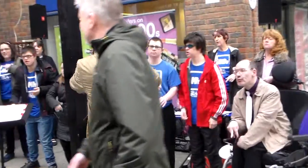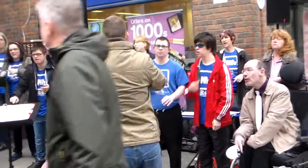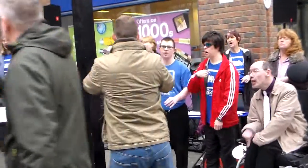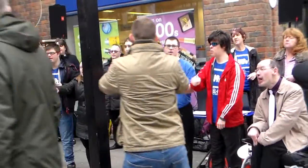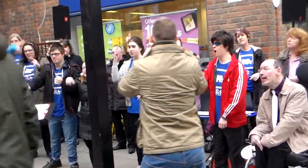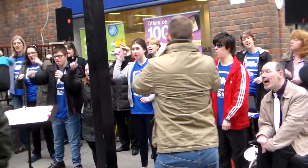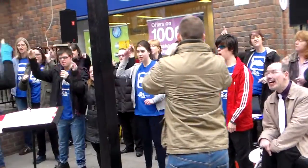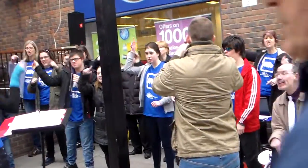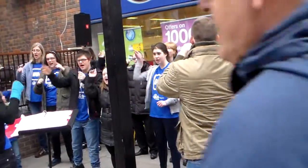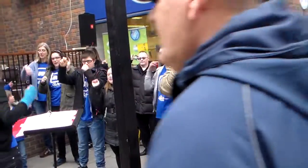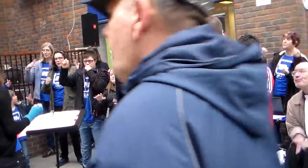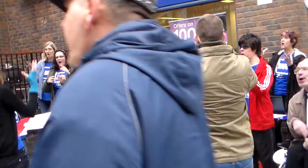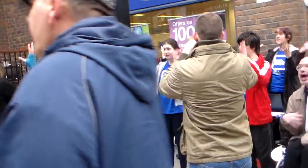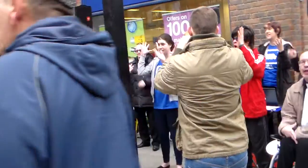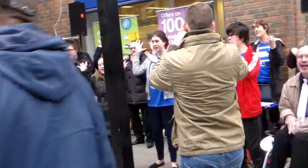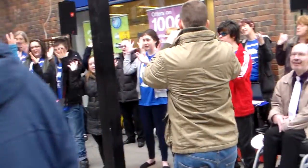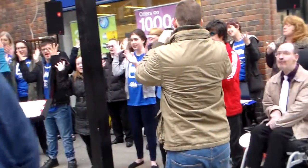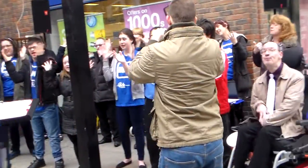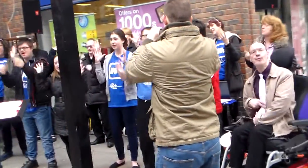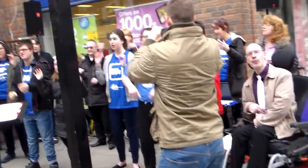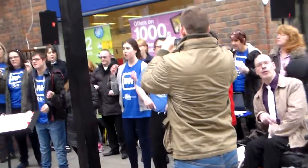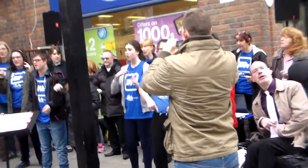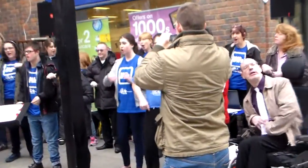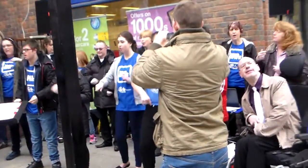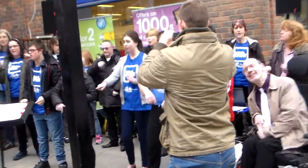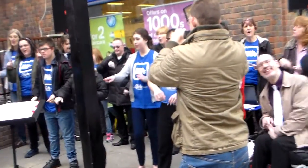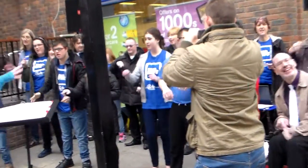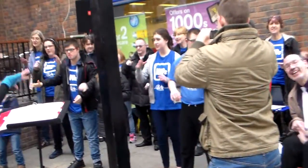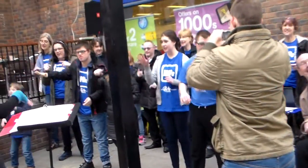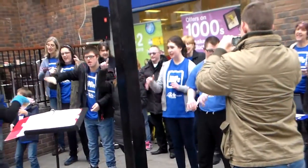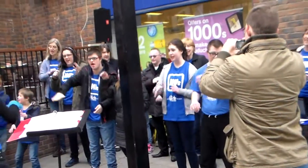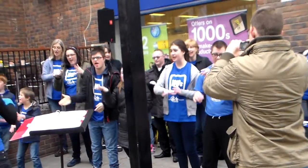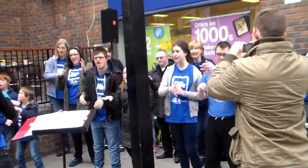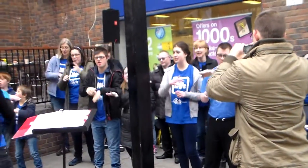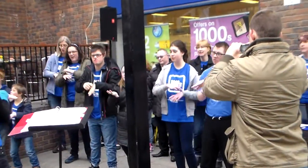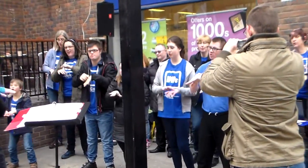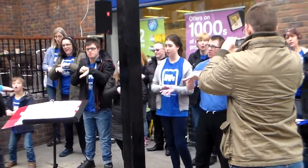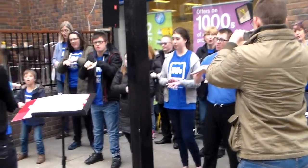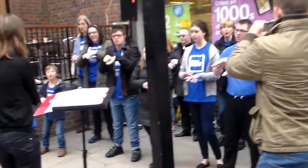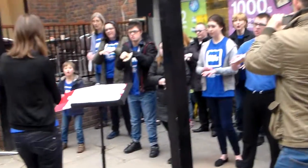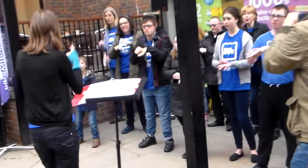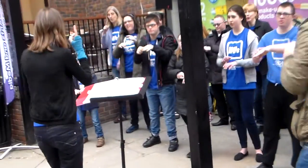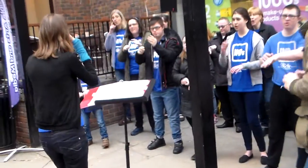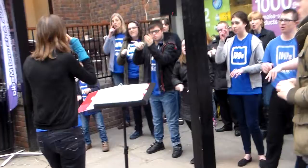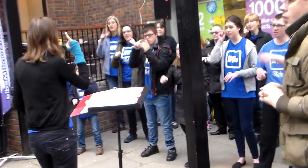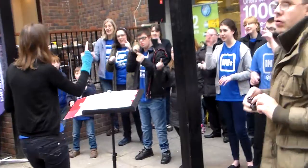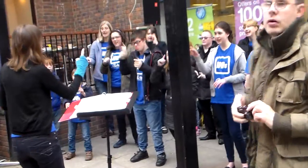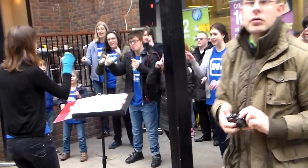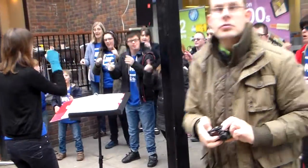going to let the sunshine come with you, We're going to let the sea in the moon, We're going